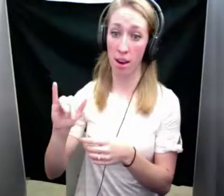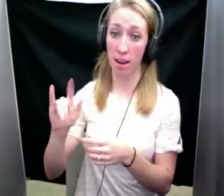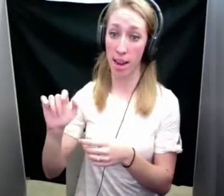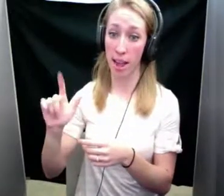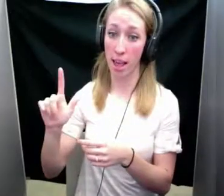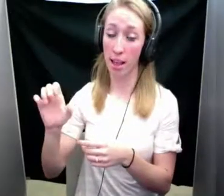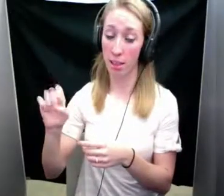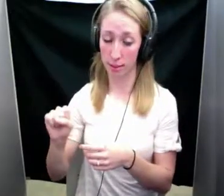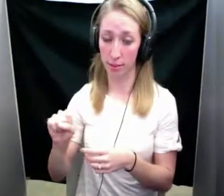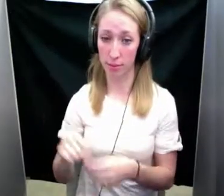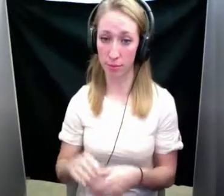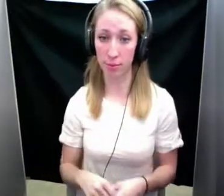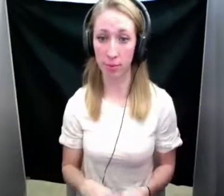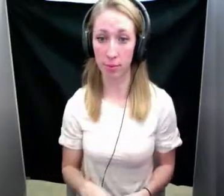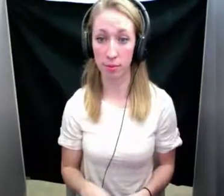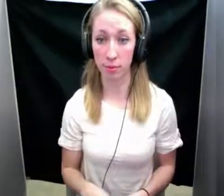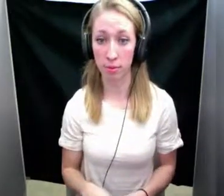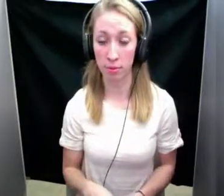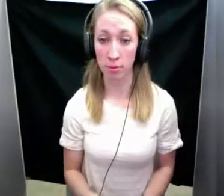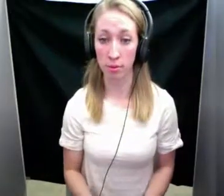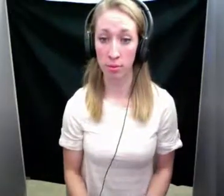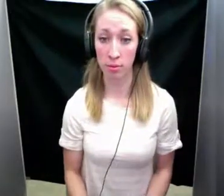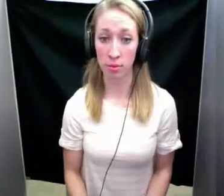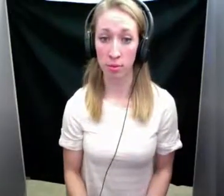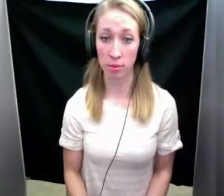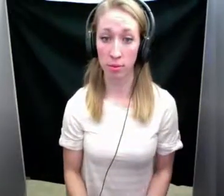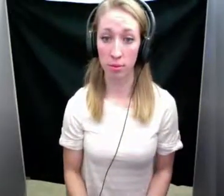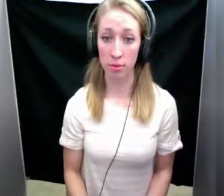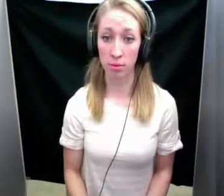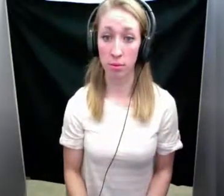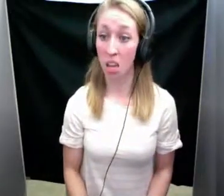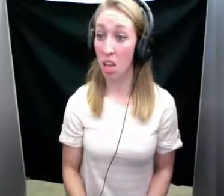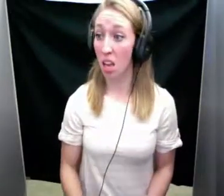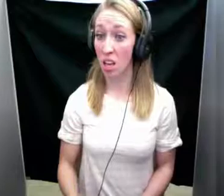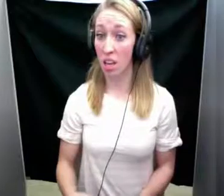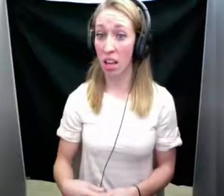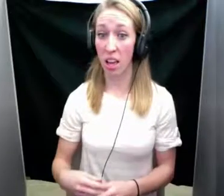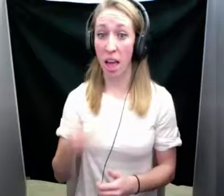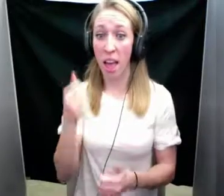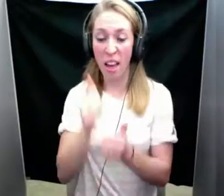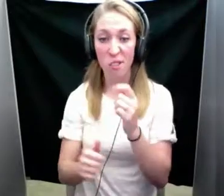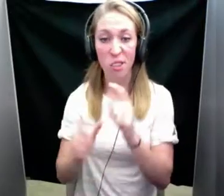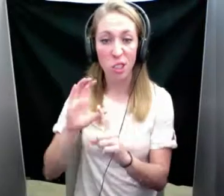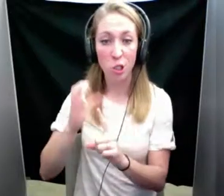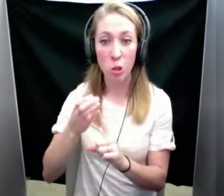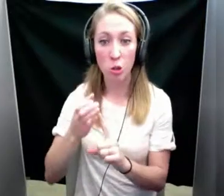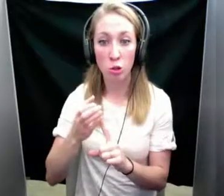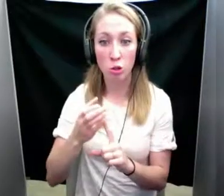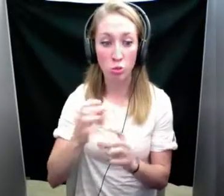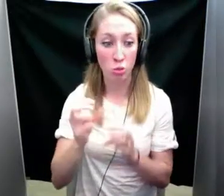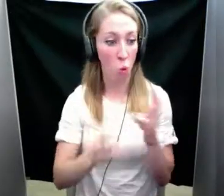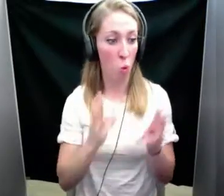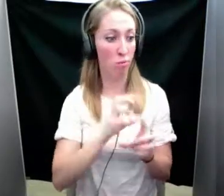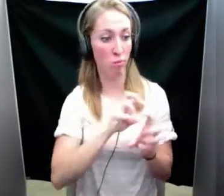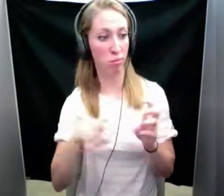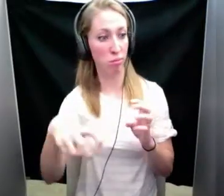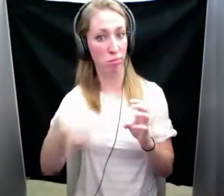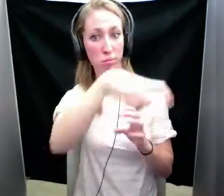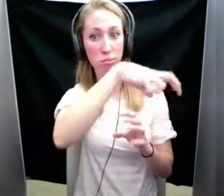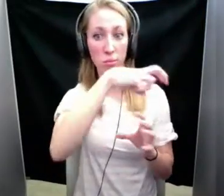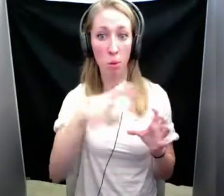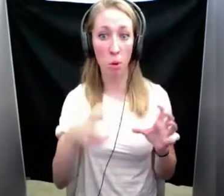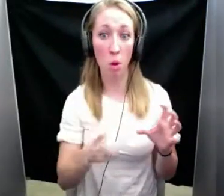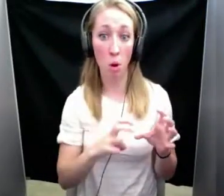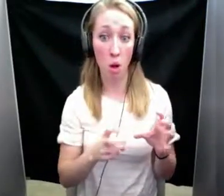these values and things that are very typical of stories. Every culture in the world, no matter where you go, have these kinds